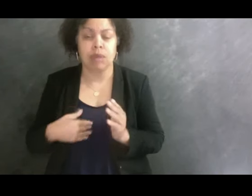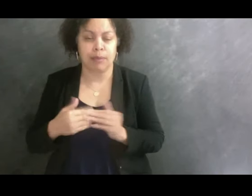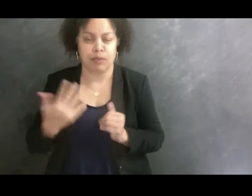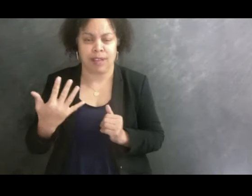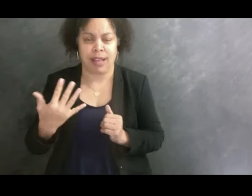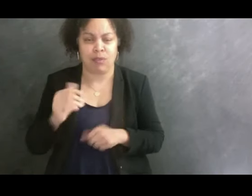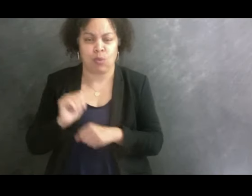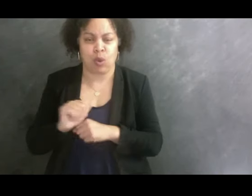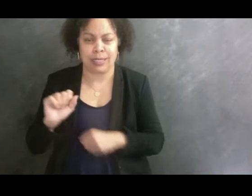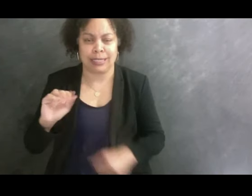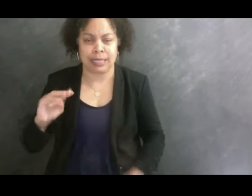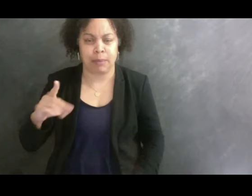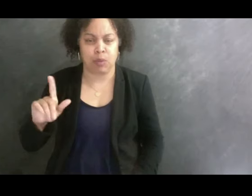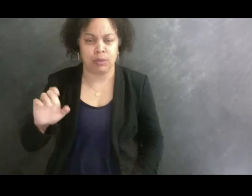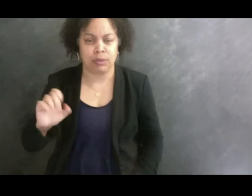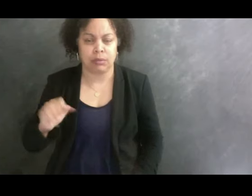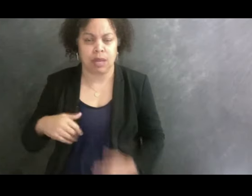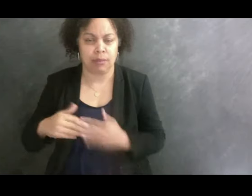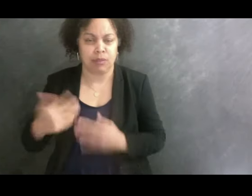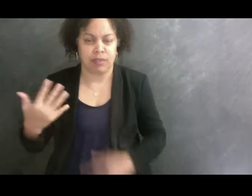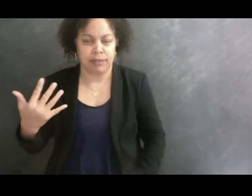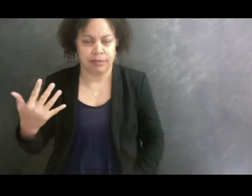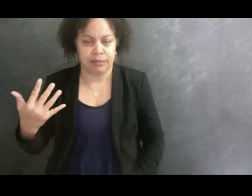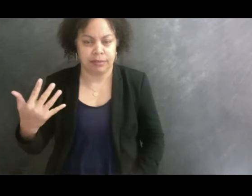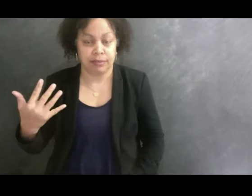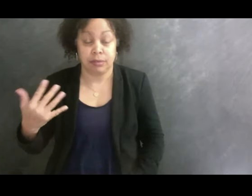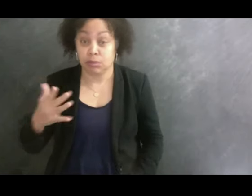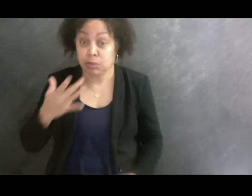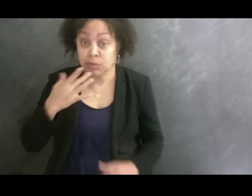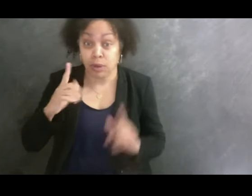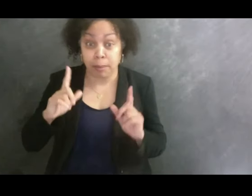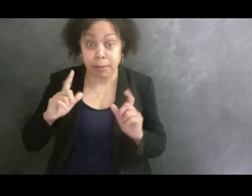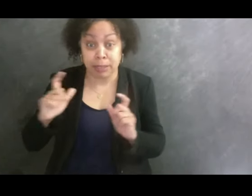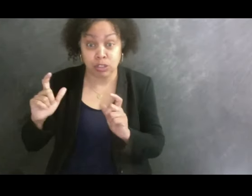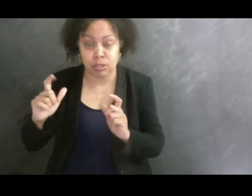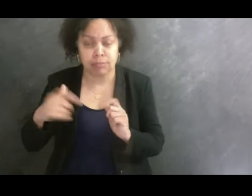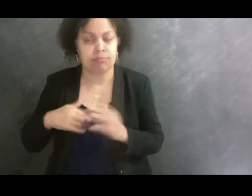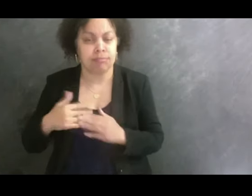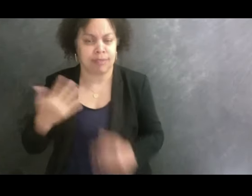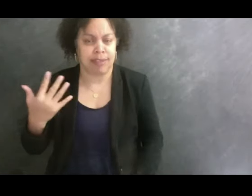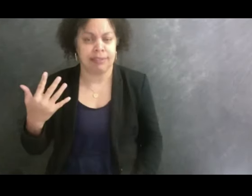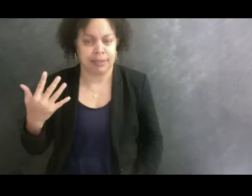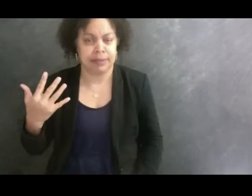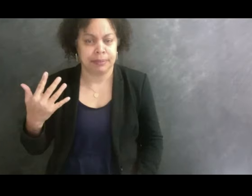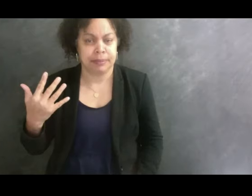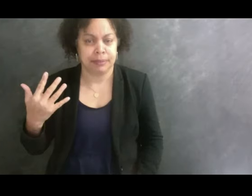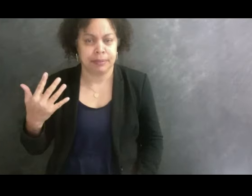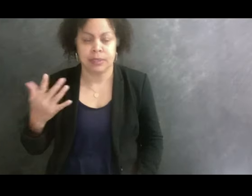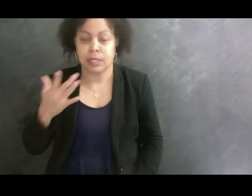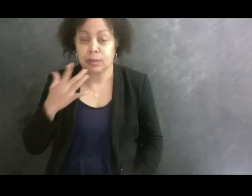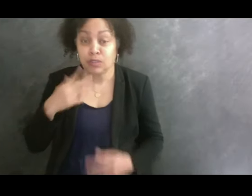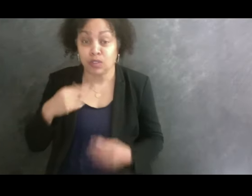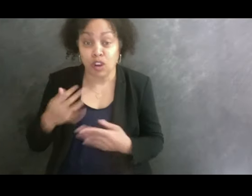samples. If you want to submit still images, you can submit up to 5. If you want to submit film